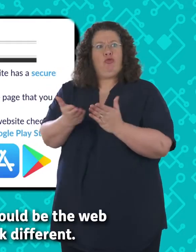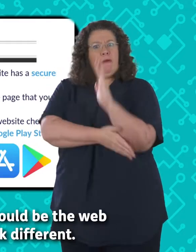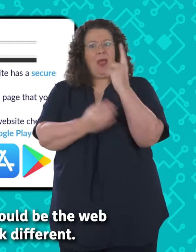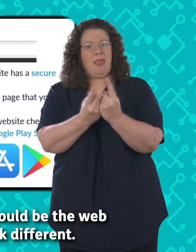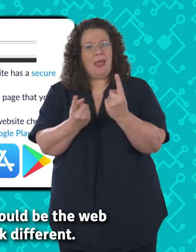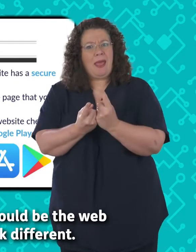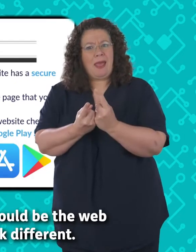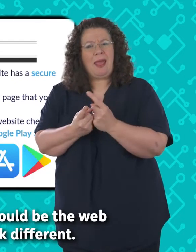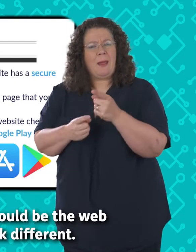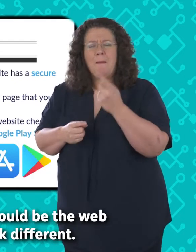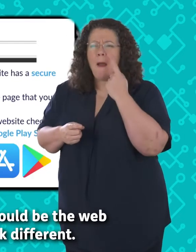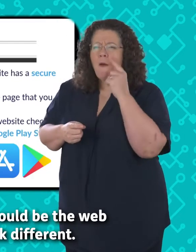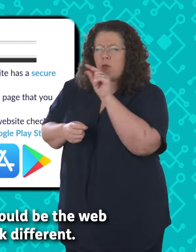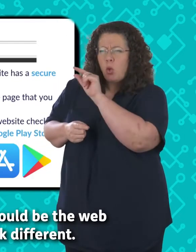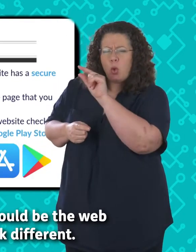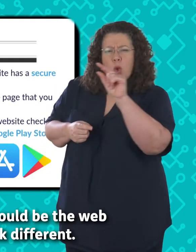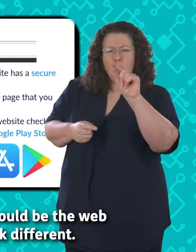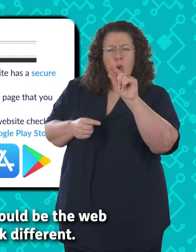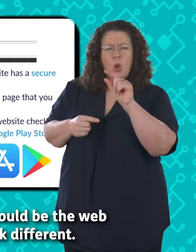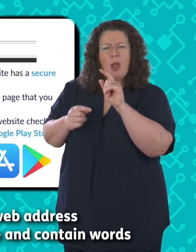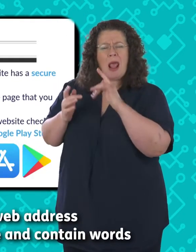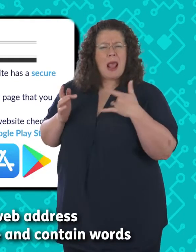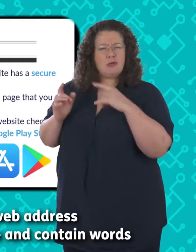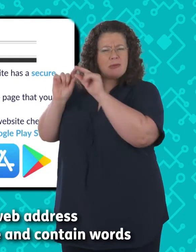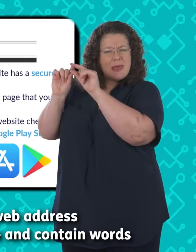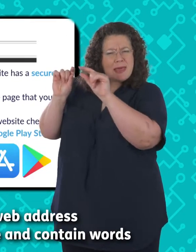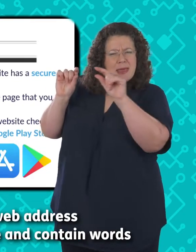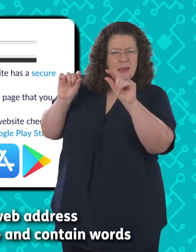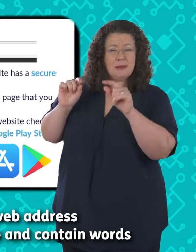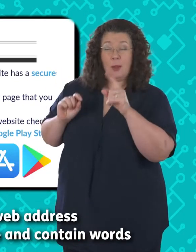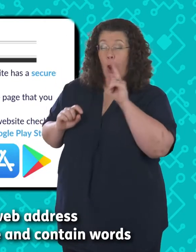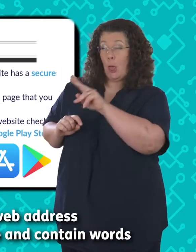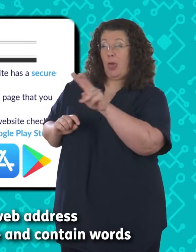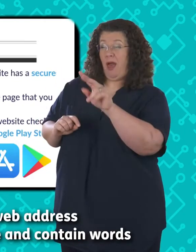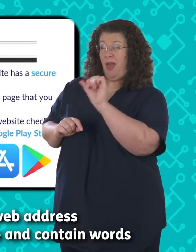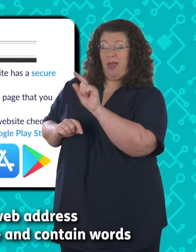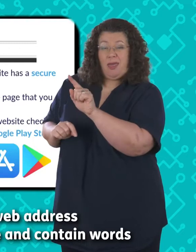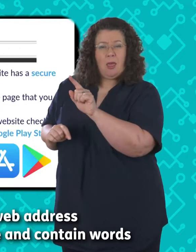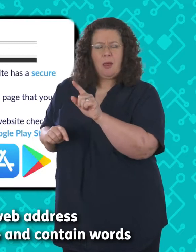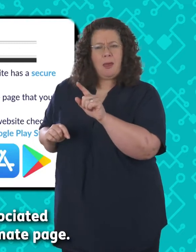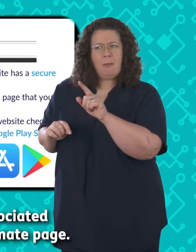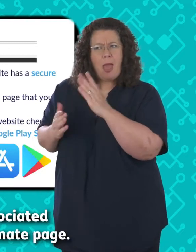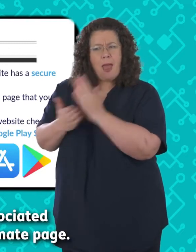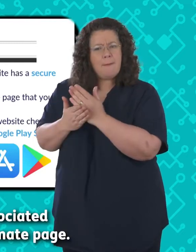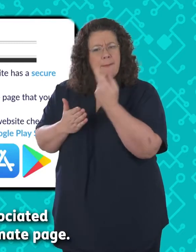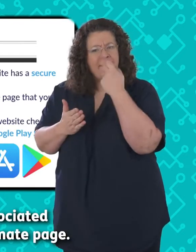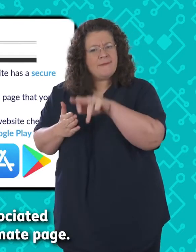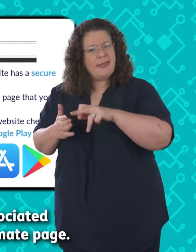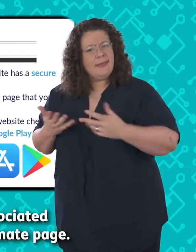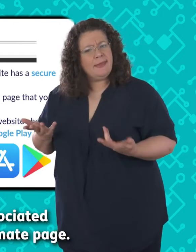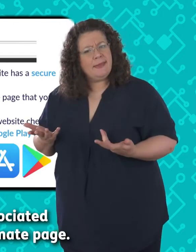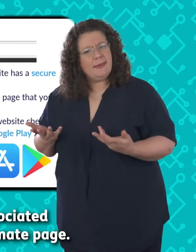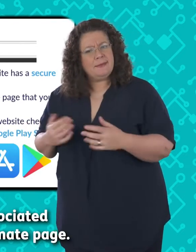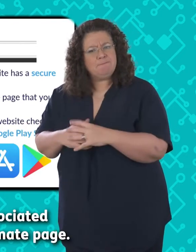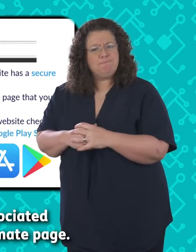The key difference will be the web address will look different. Sometimes the web address can look very believable and contain words that are associated with